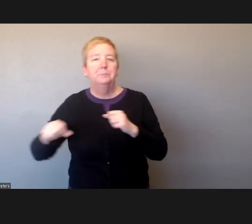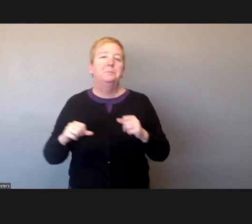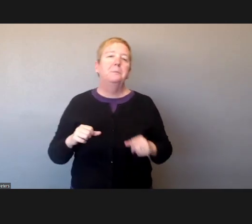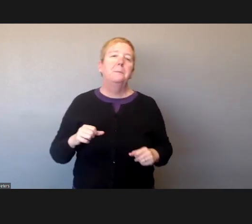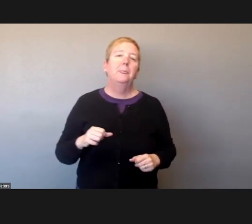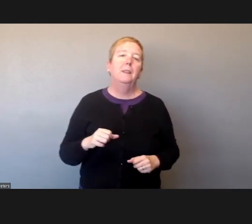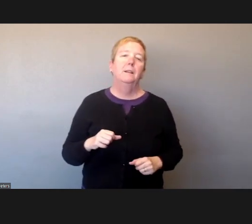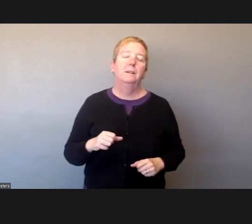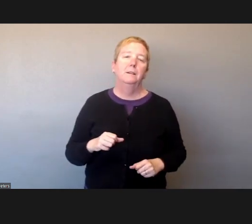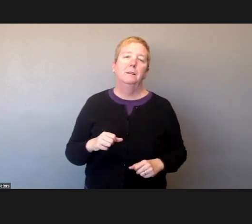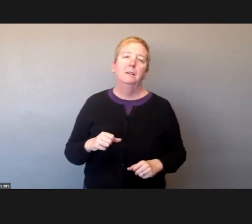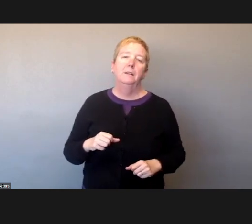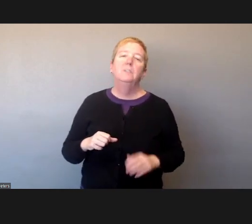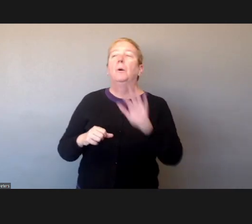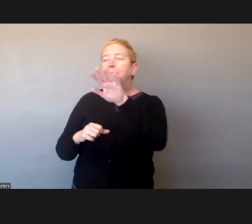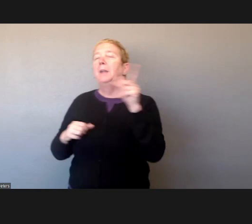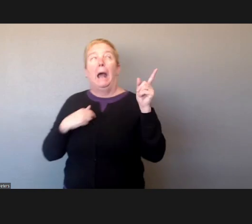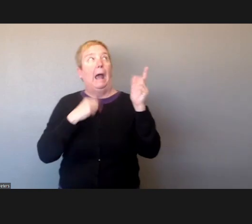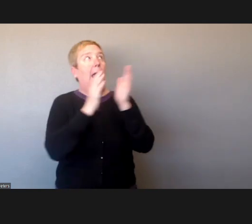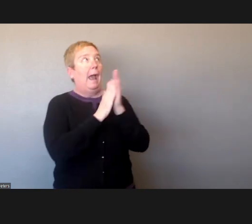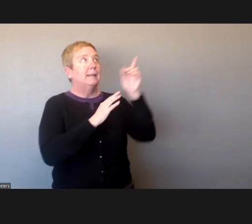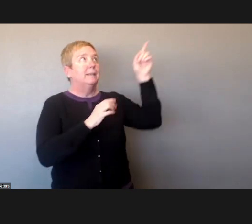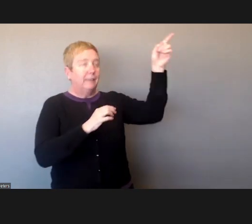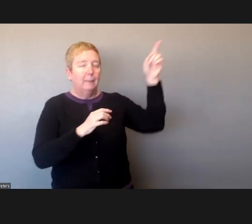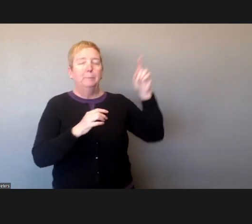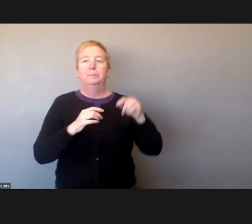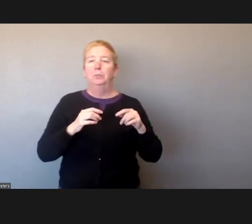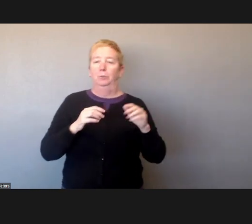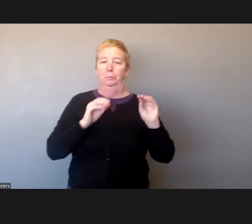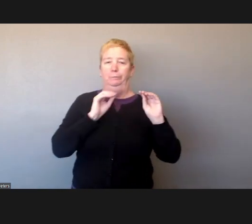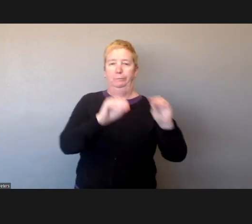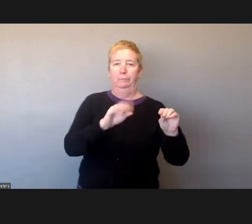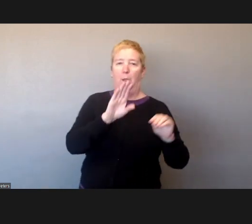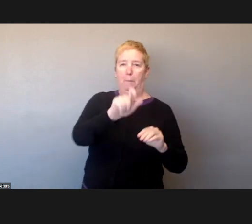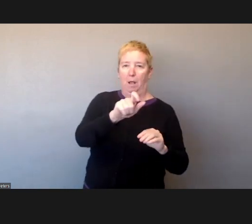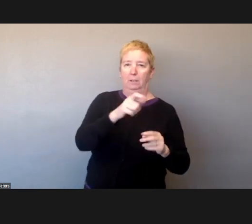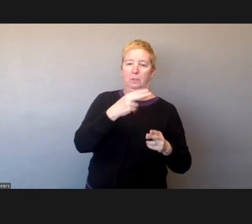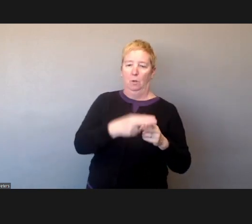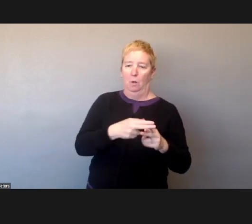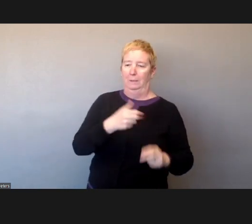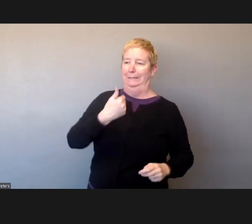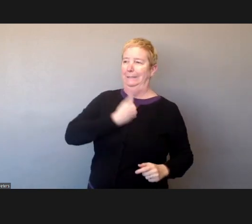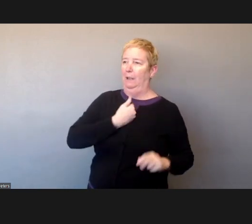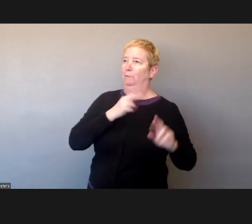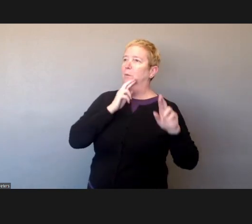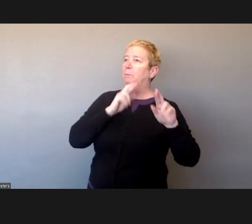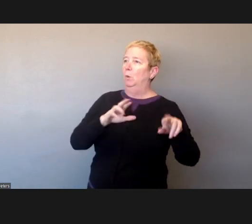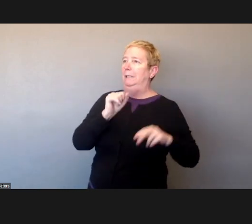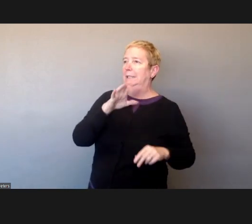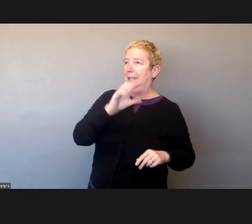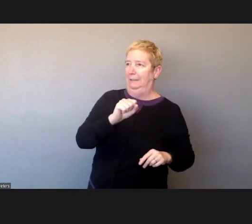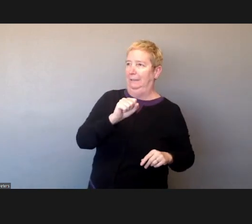box for self-reported cases, and we'll add that to the weekly report as well. I think it is good to get that word out.